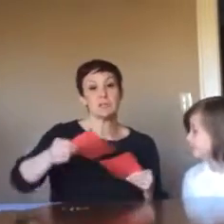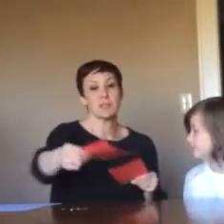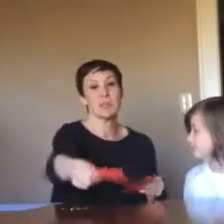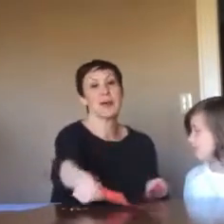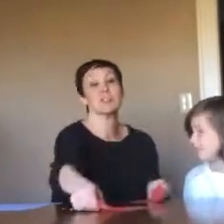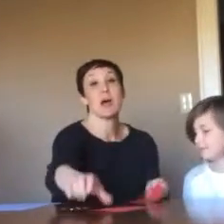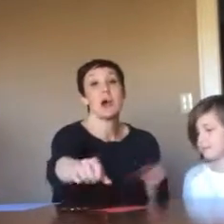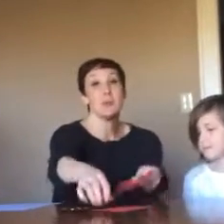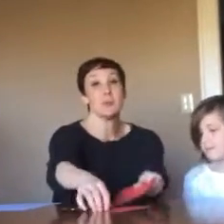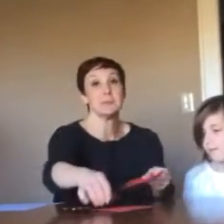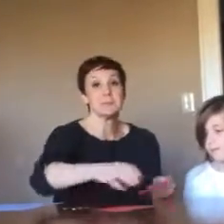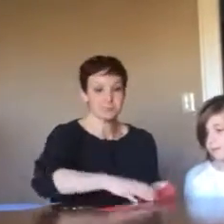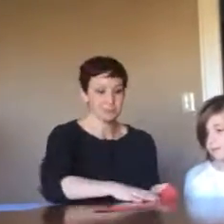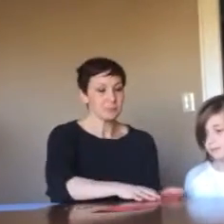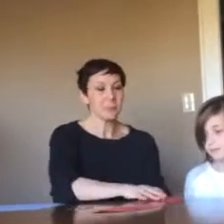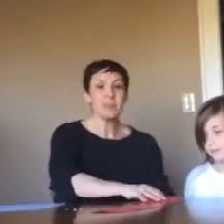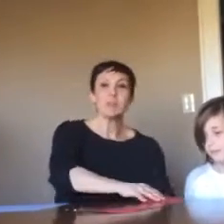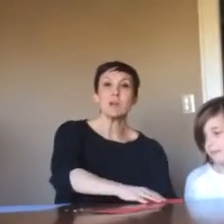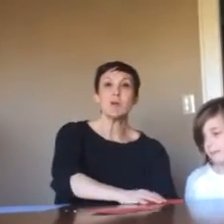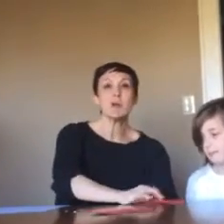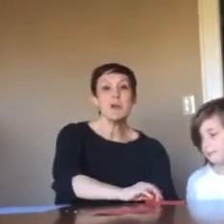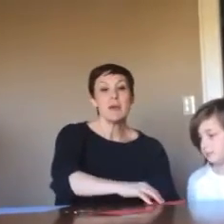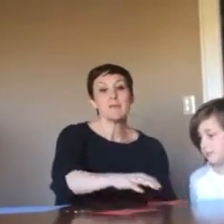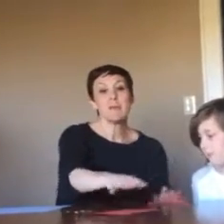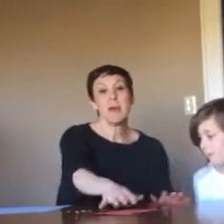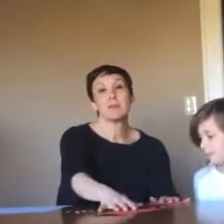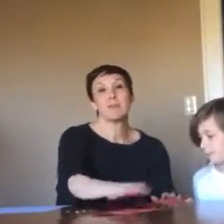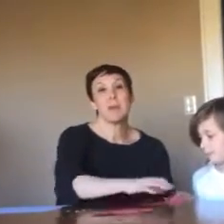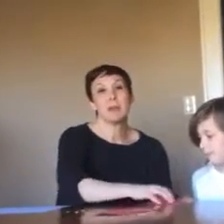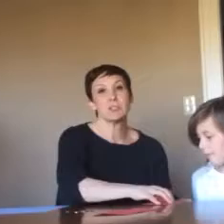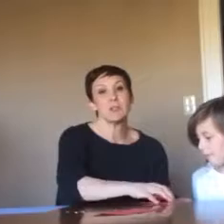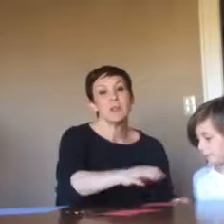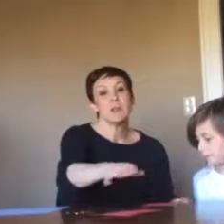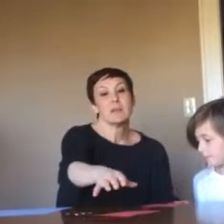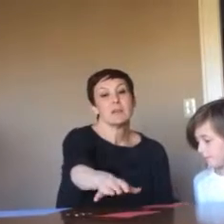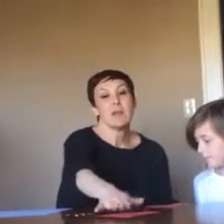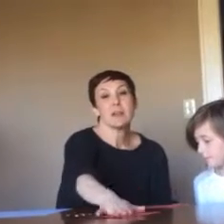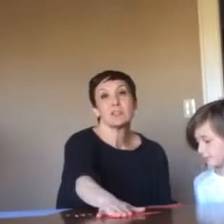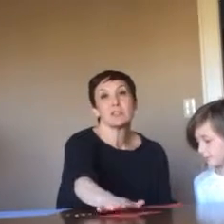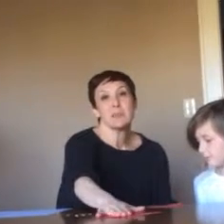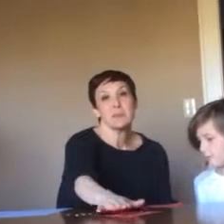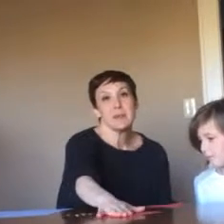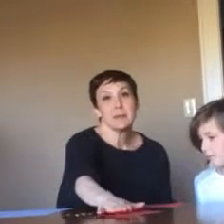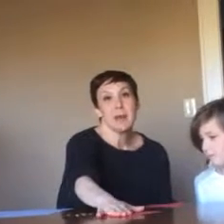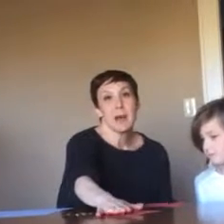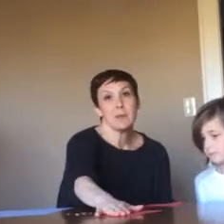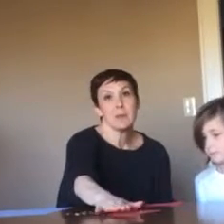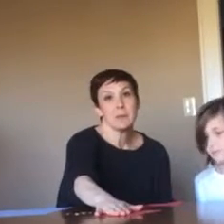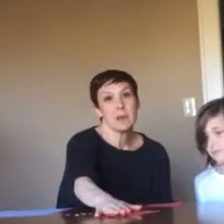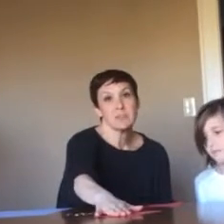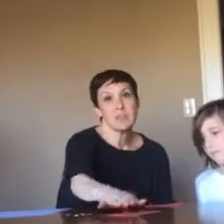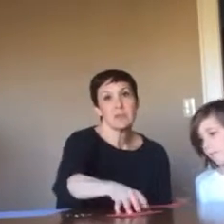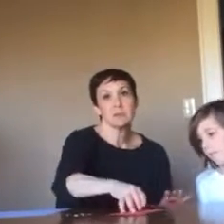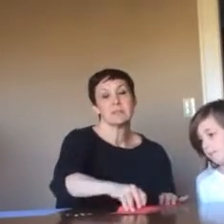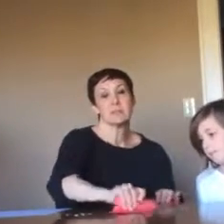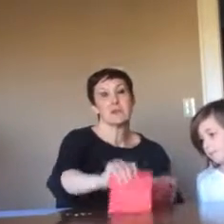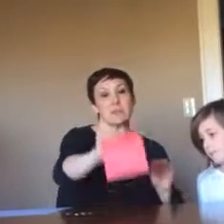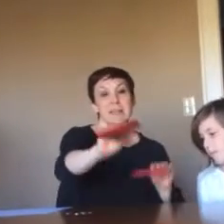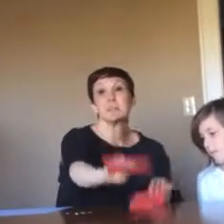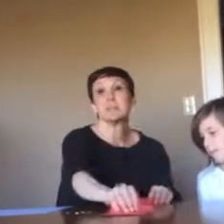to match up. So if I'm having her match, the matching is going to be at the top of our table, so placement